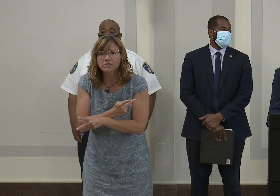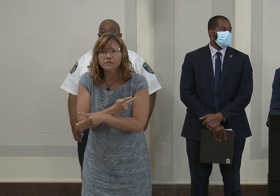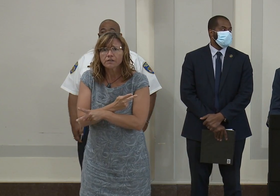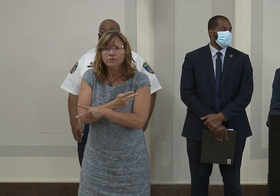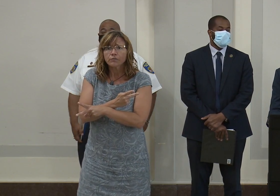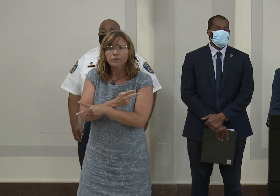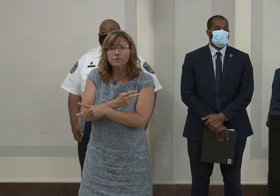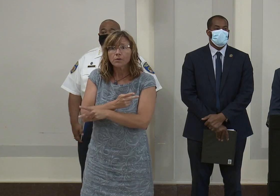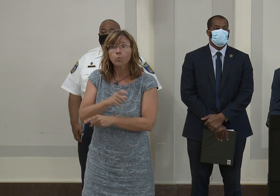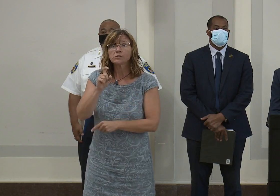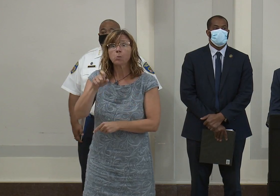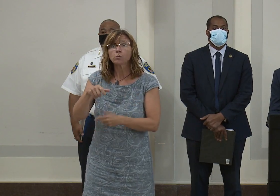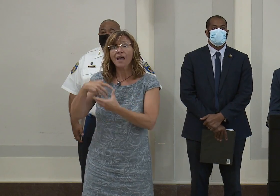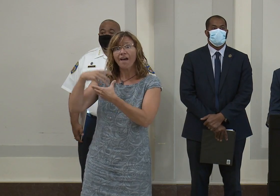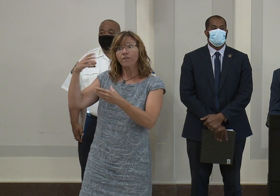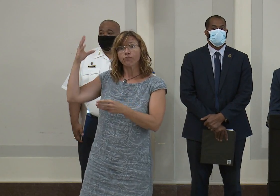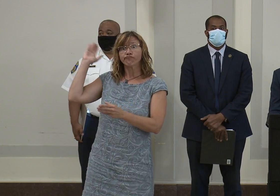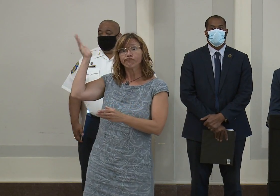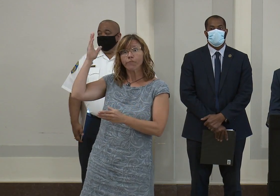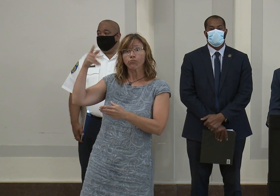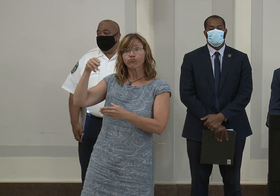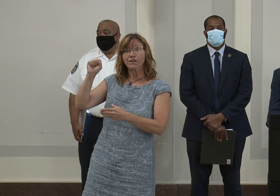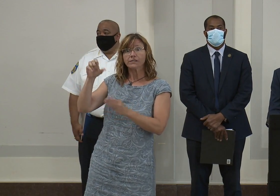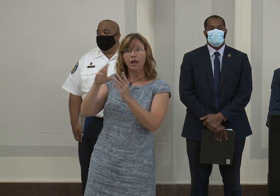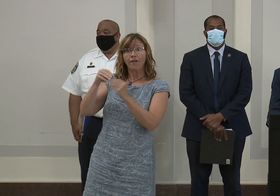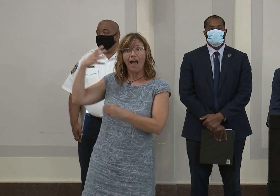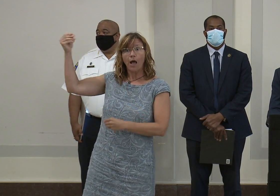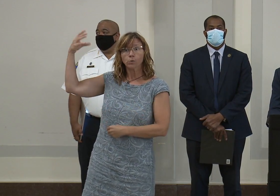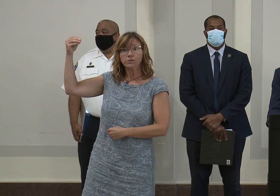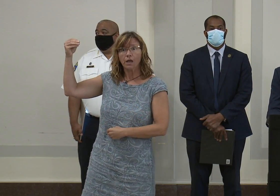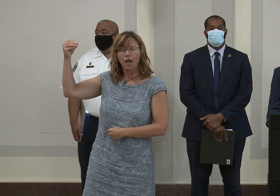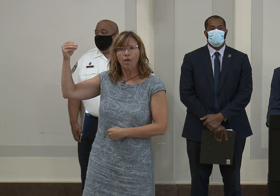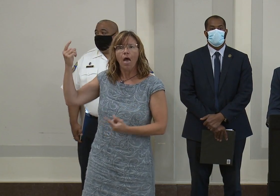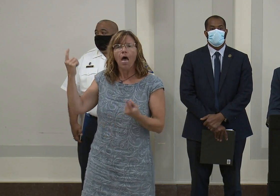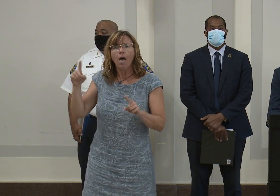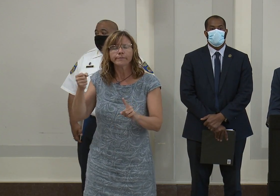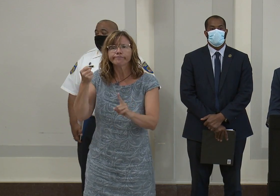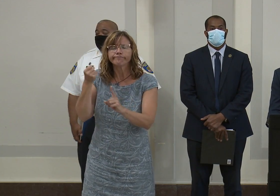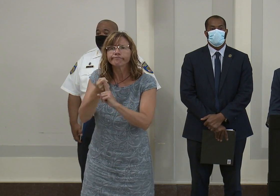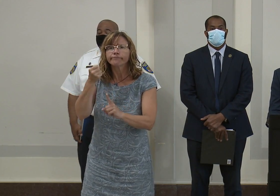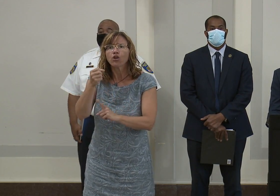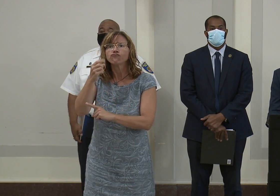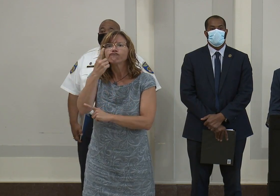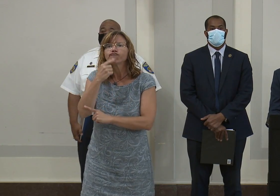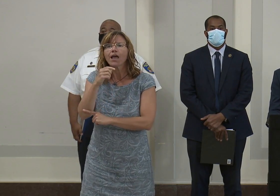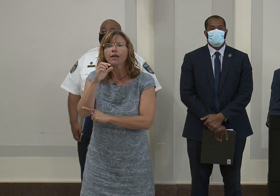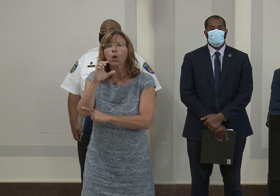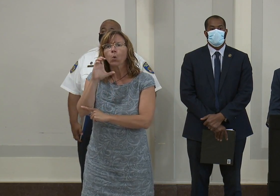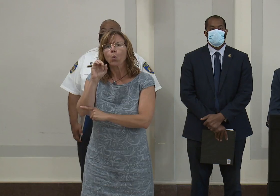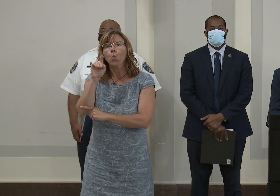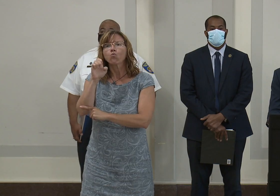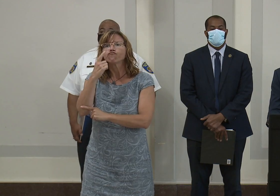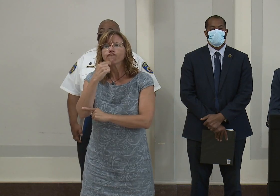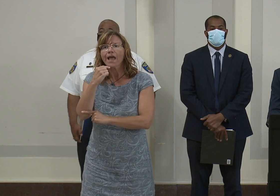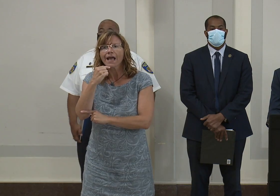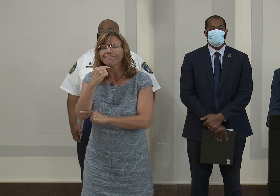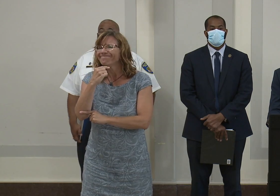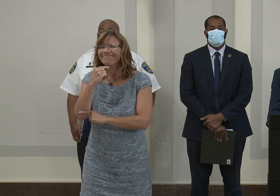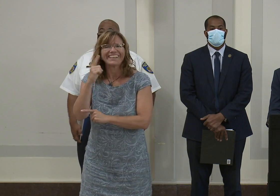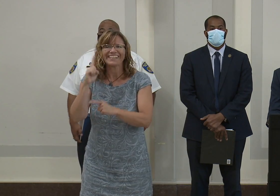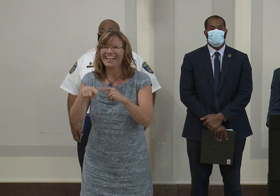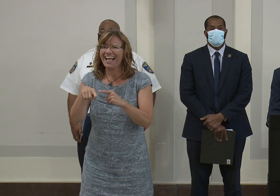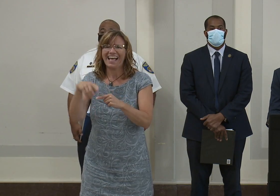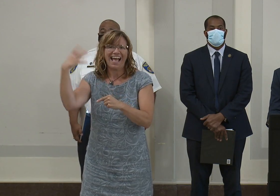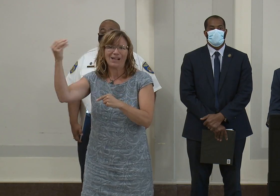red advisory, the safest place for everyone right now is inside. Summer is here, and it's critical for us to stay safe